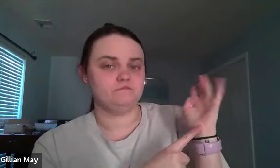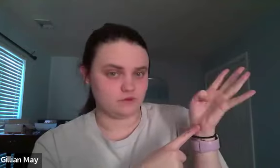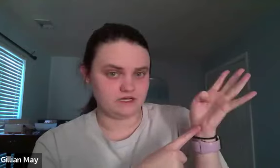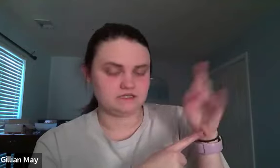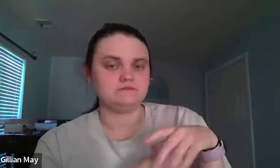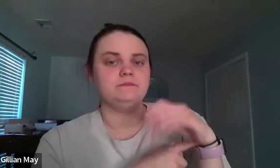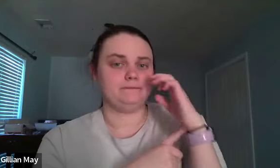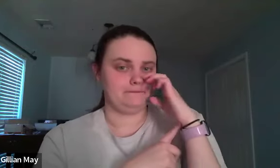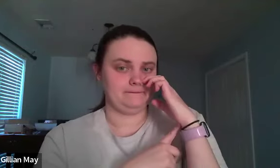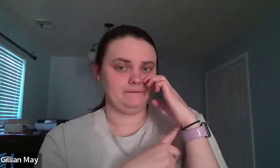4 minutes.